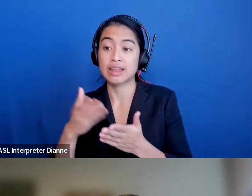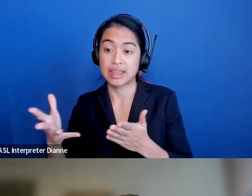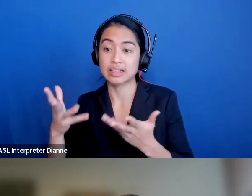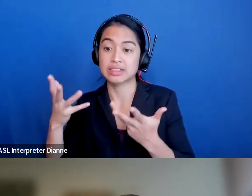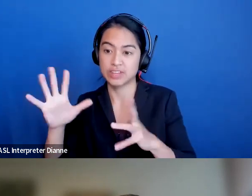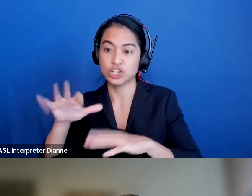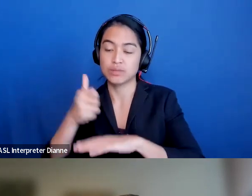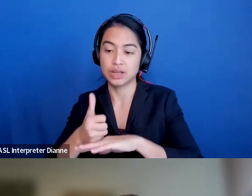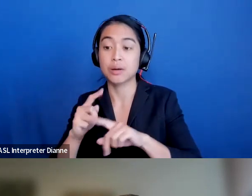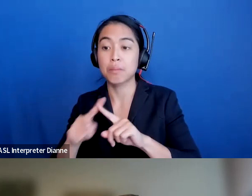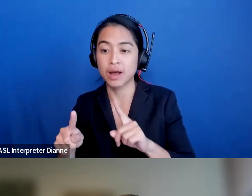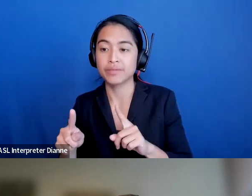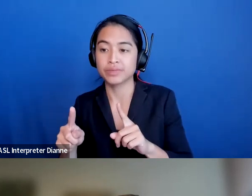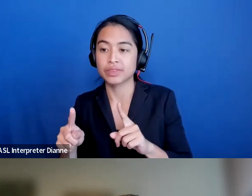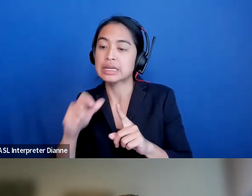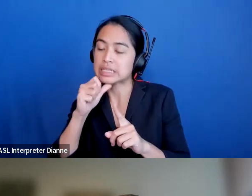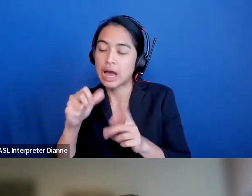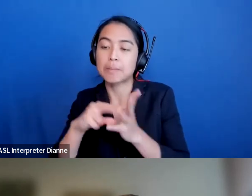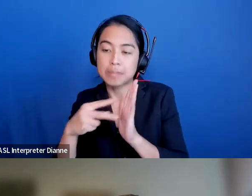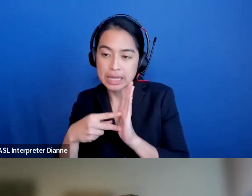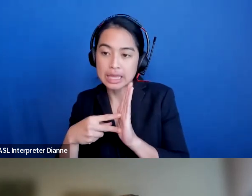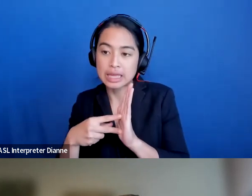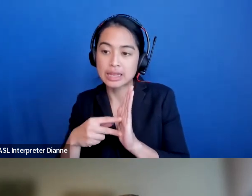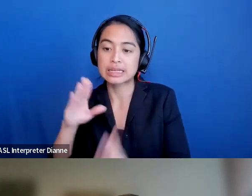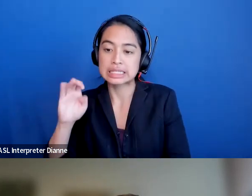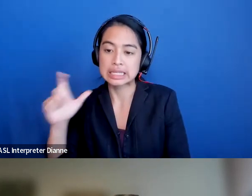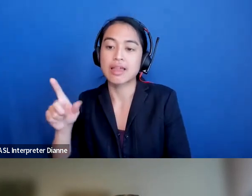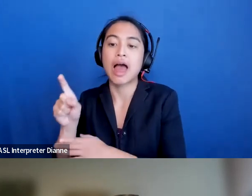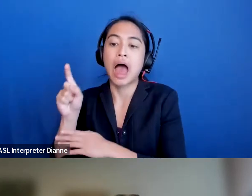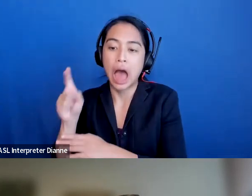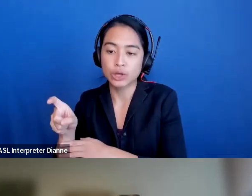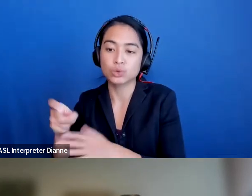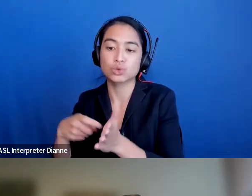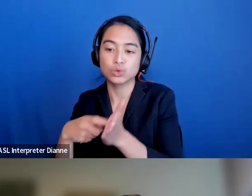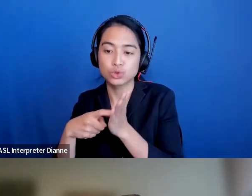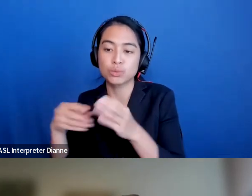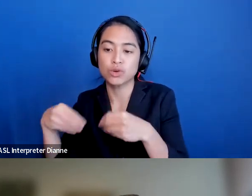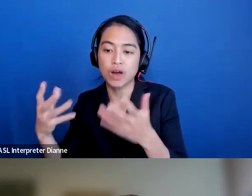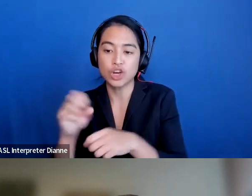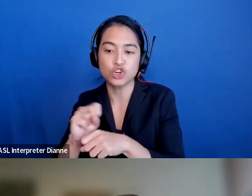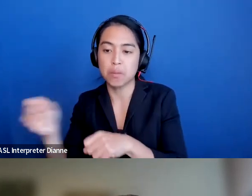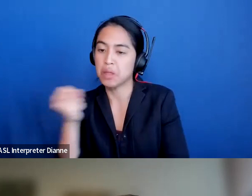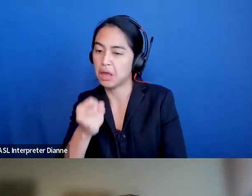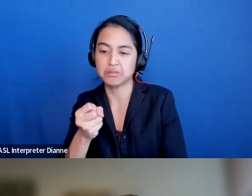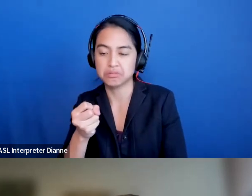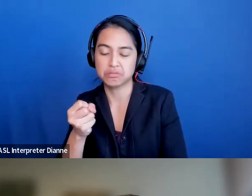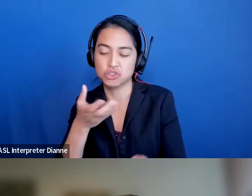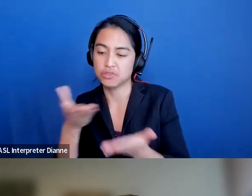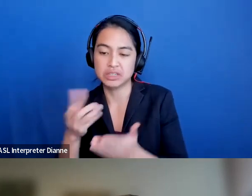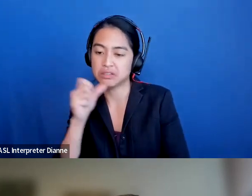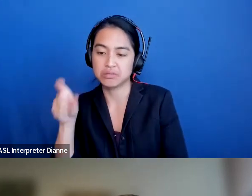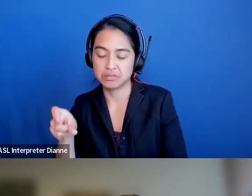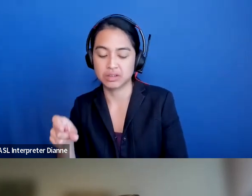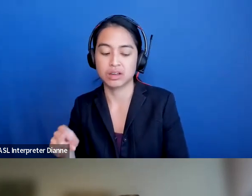But this is not necessarily saying that a CIL has to provide the job placement services, or, you